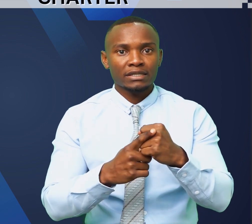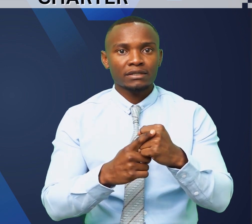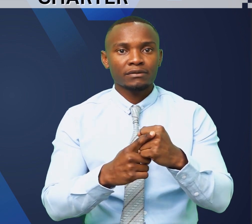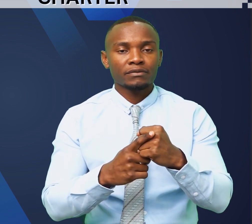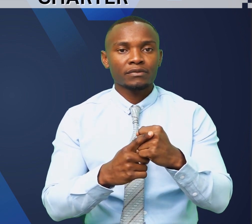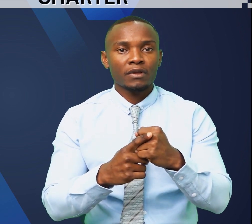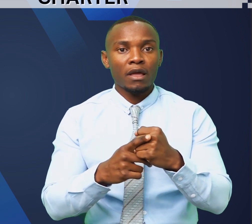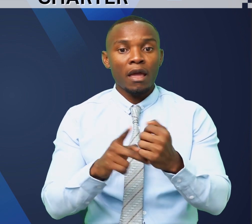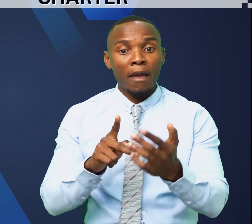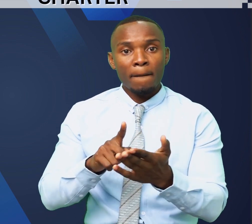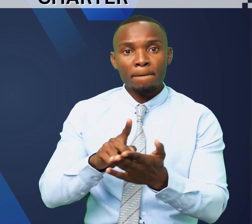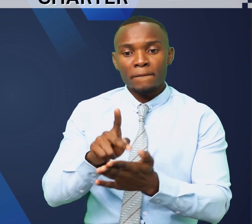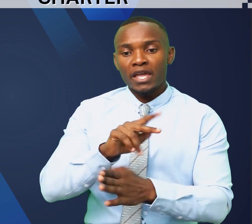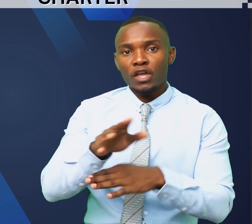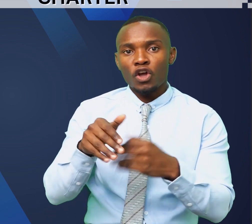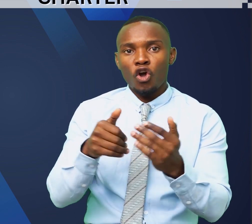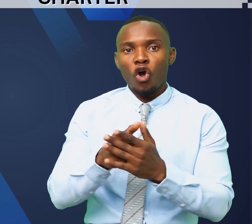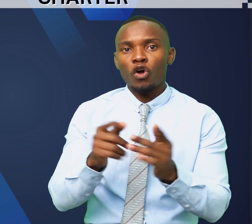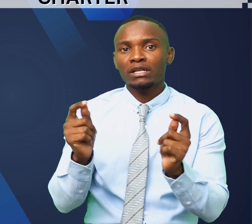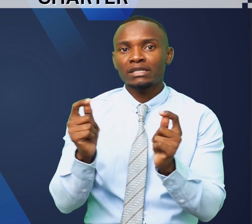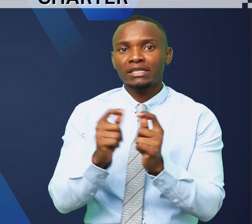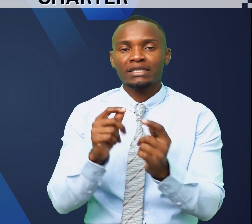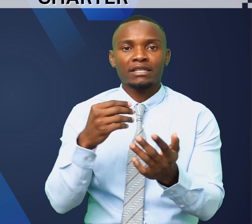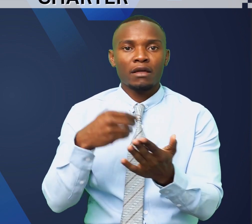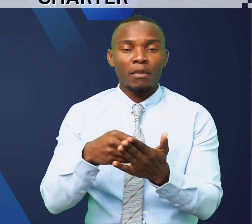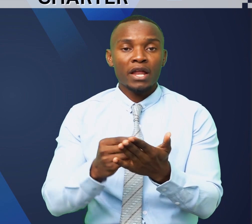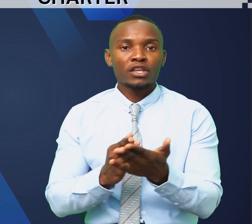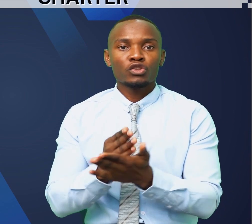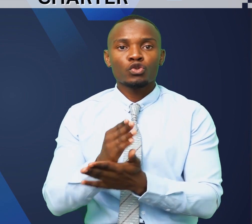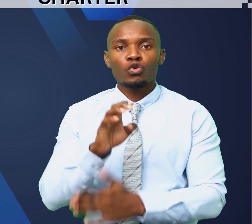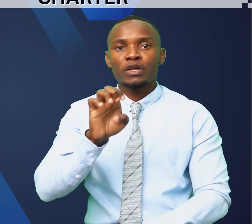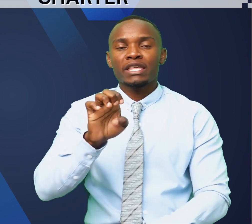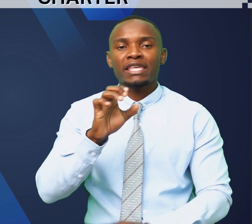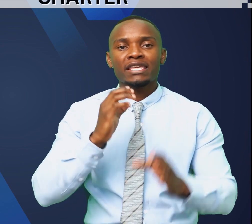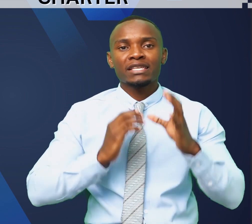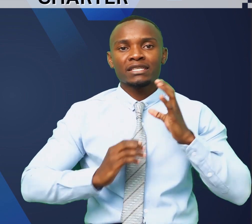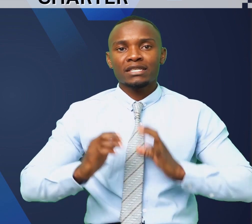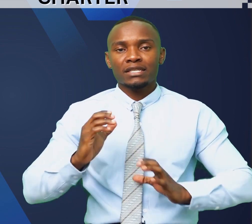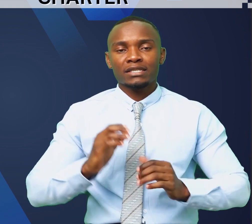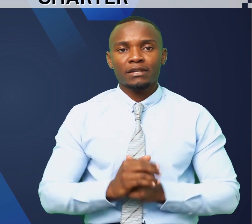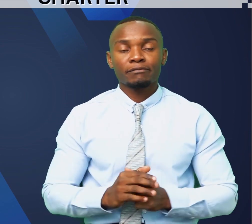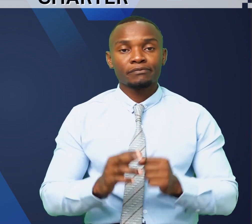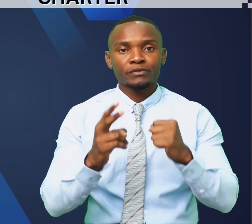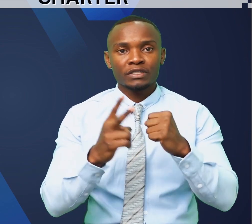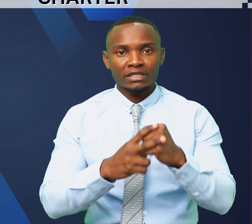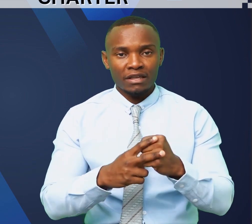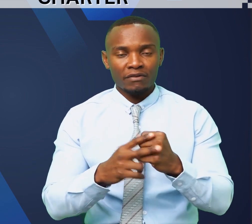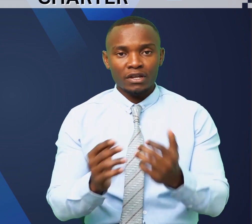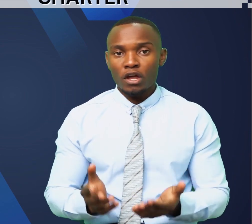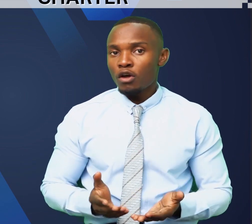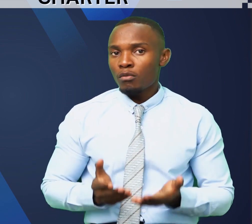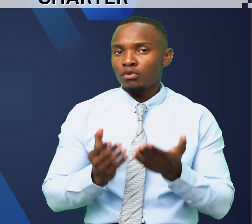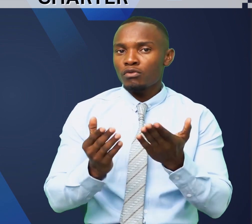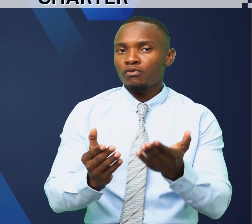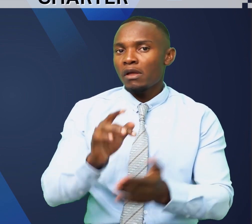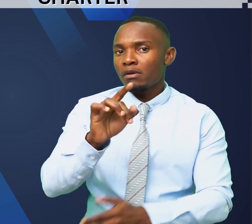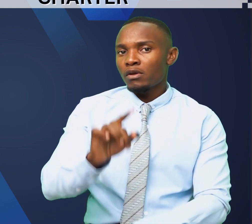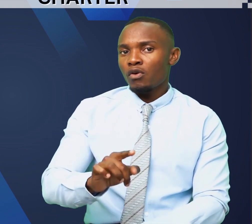6. Payment of applicable testing fees through eCitizen. 7. Provide correct